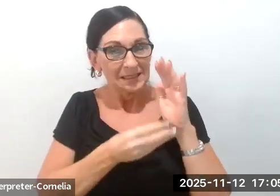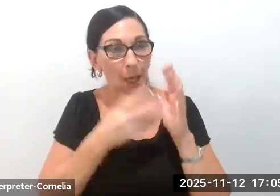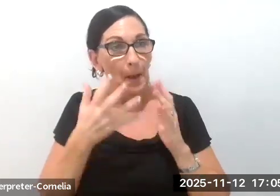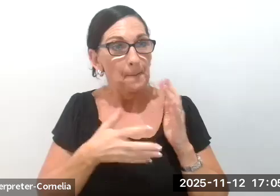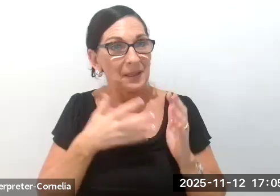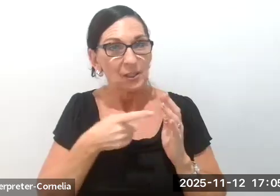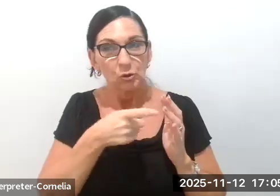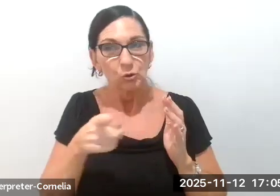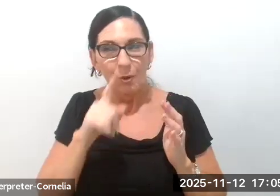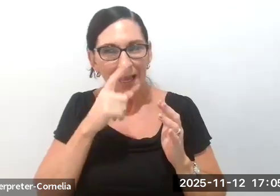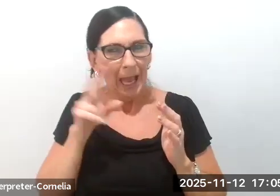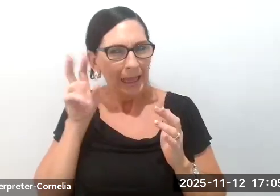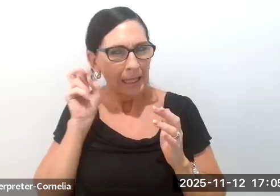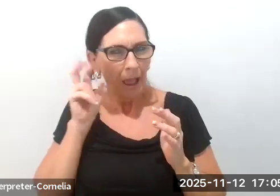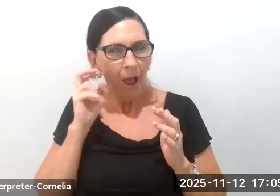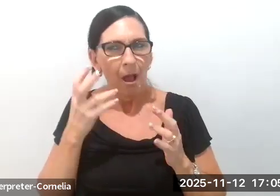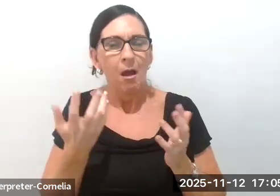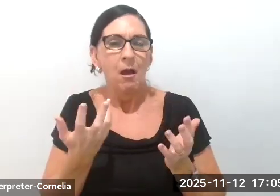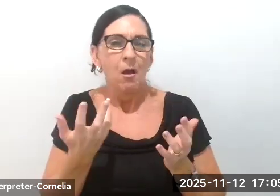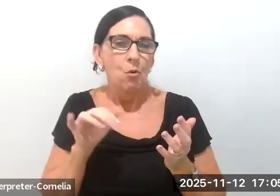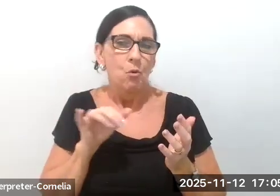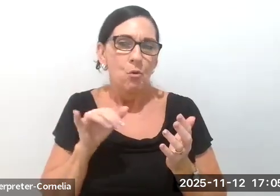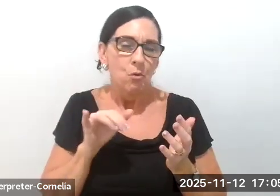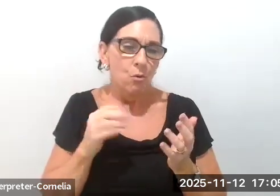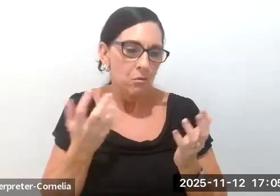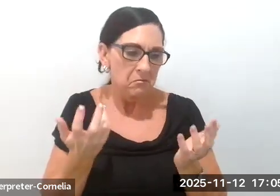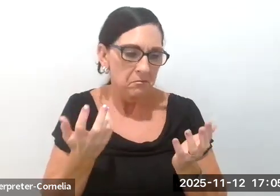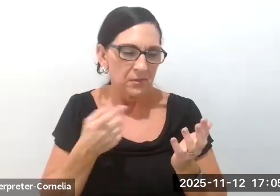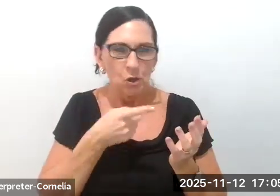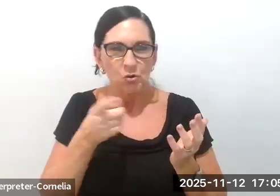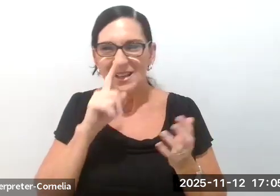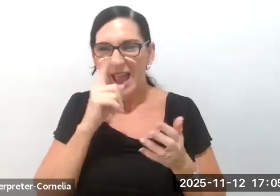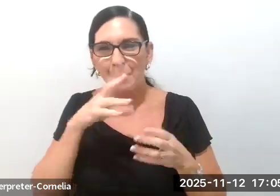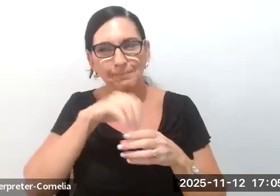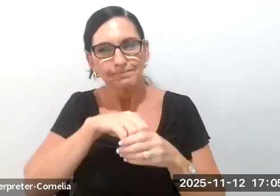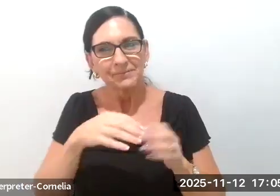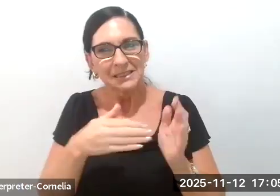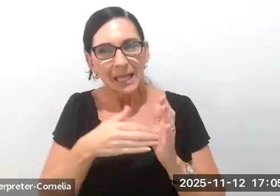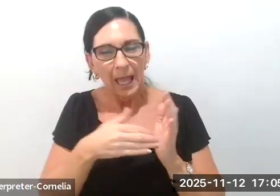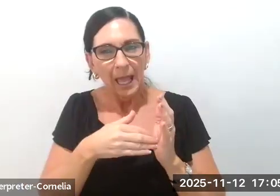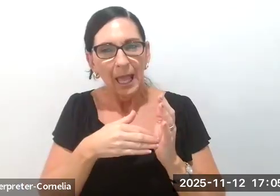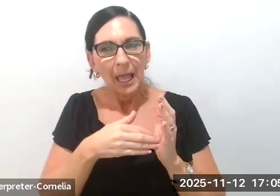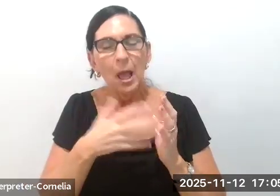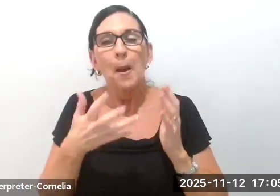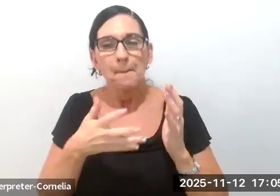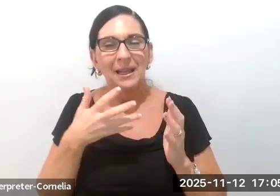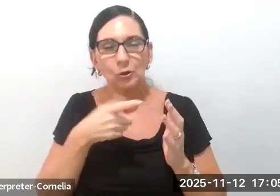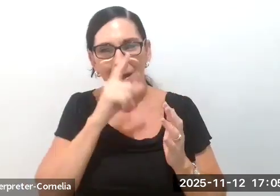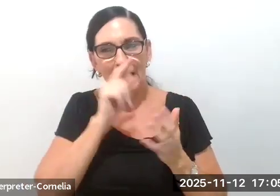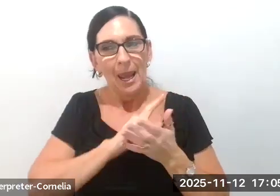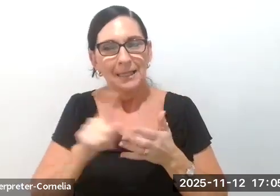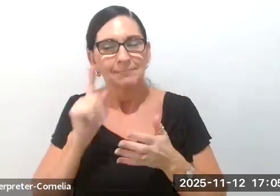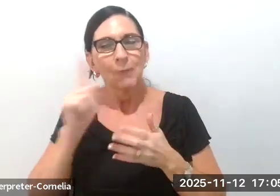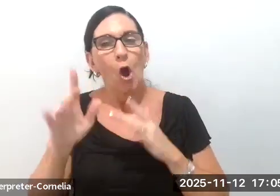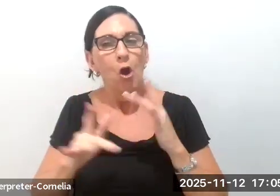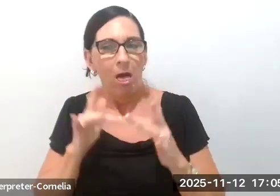can't hear this information or be part of it today are able to see it